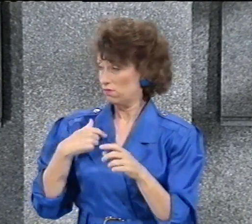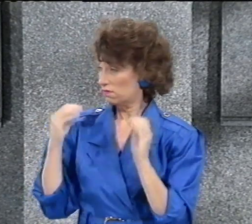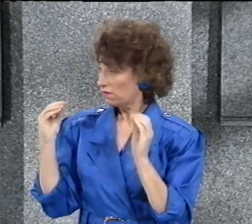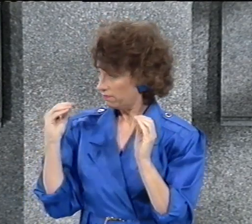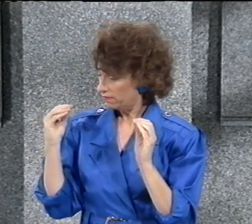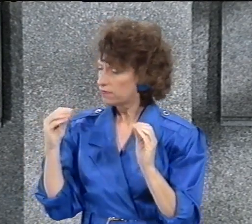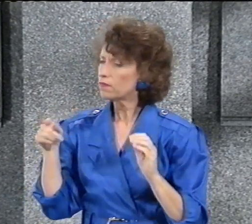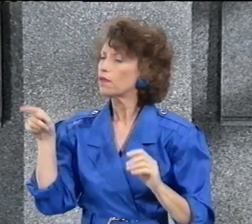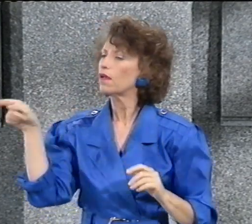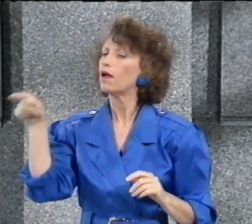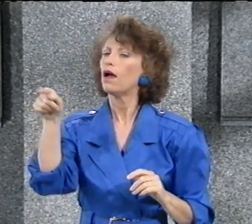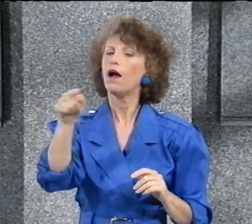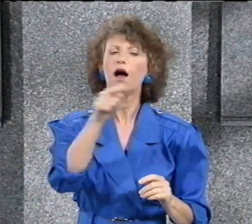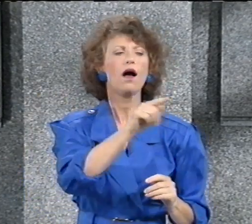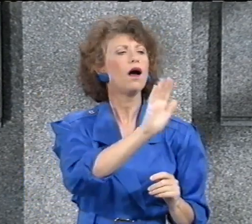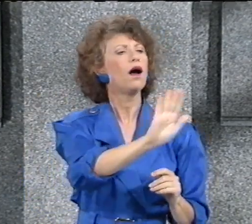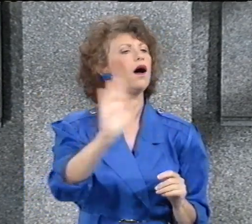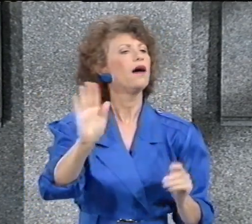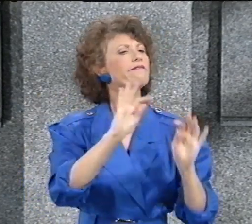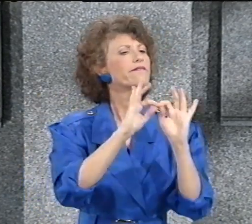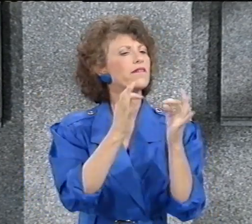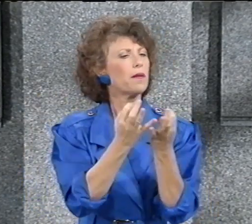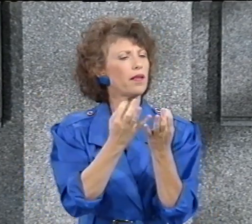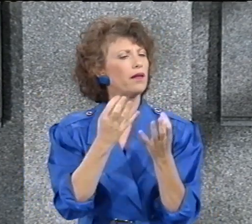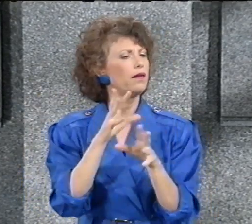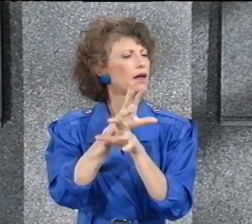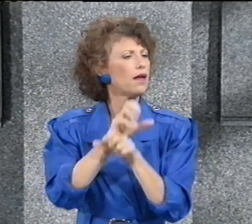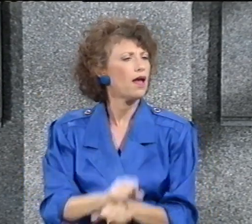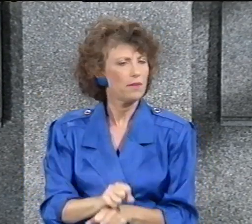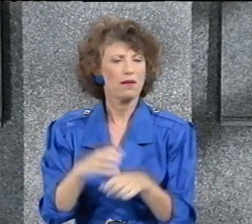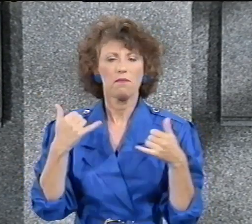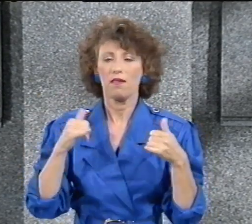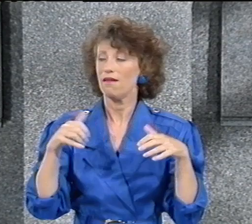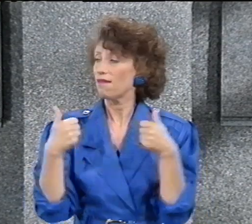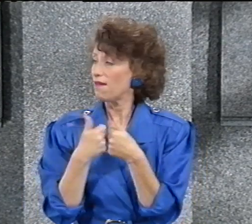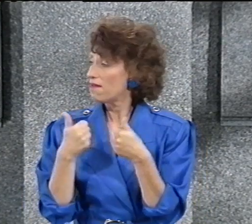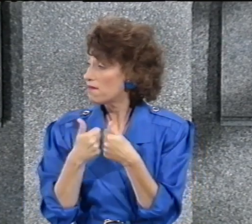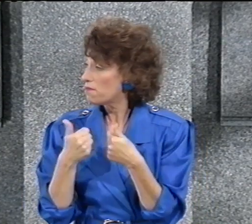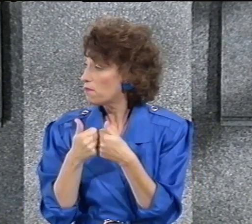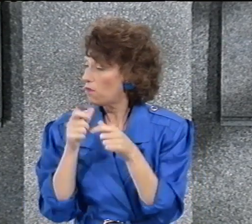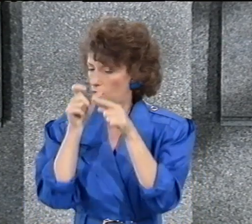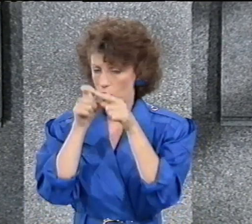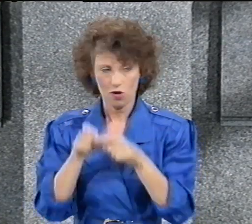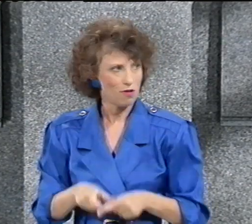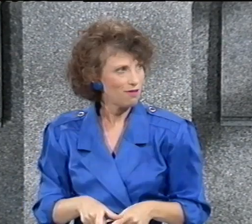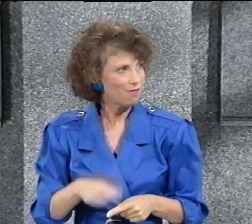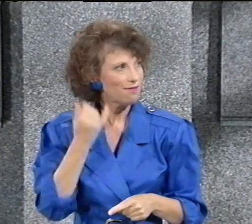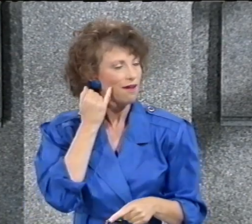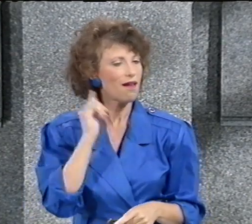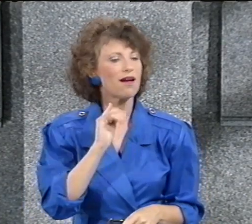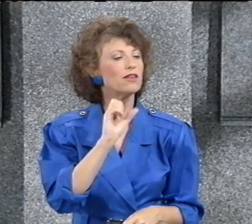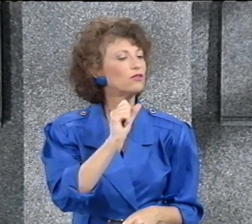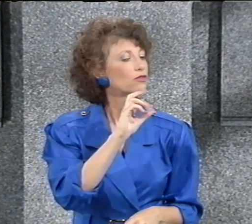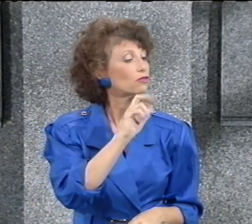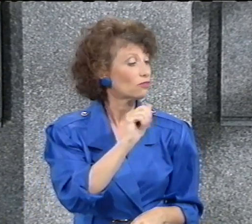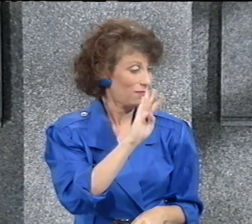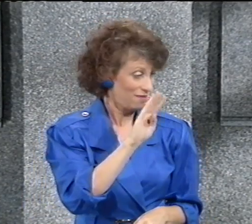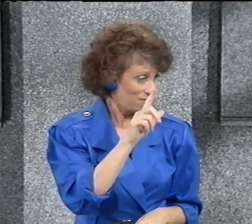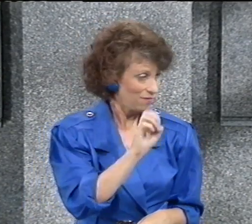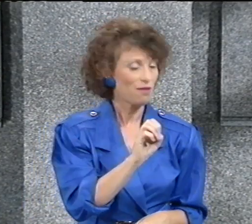taught fingerspelling, I've noticed that those students who come from a family who valued word games,